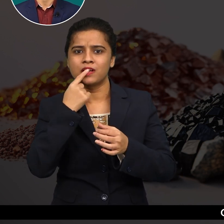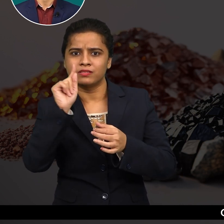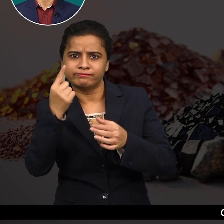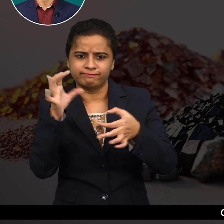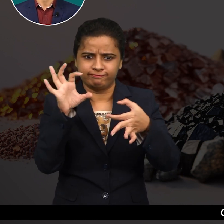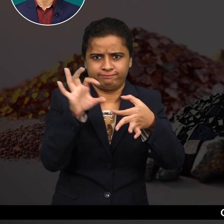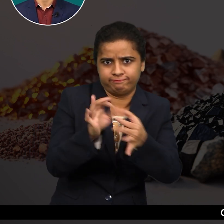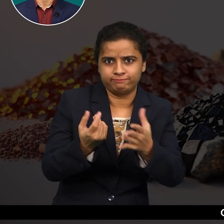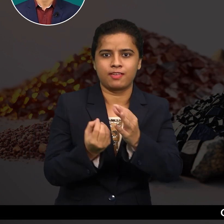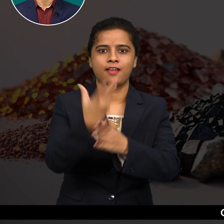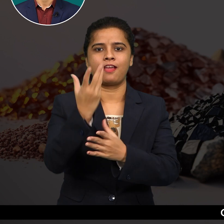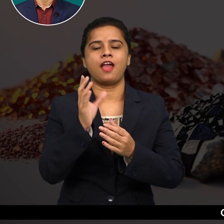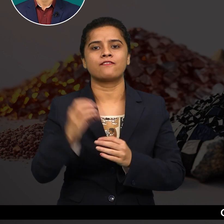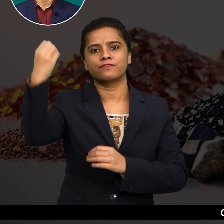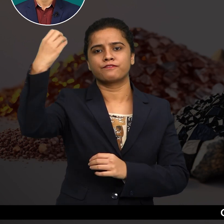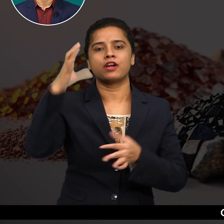electricity.